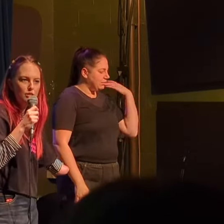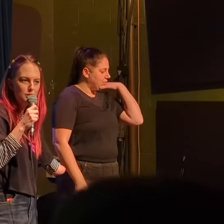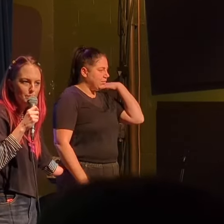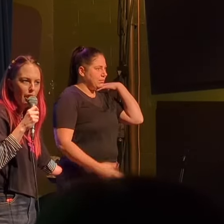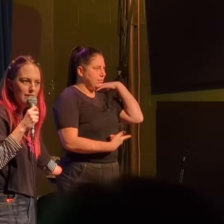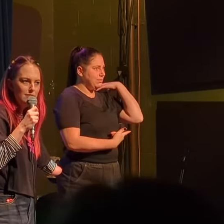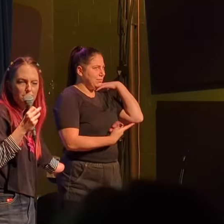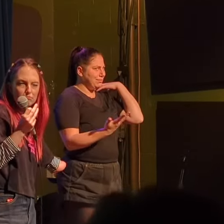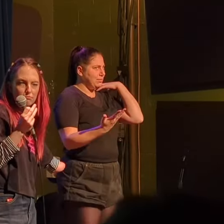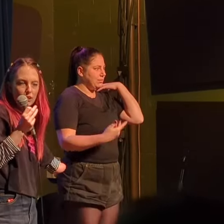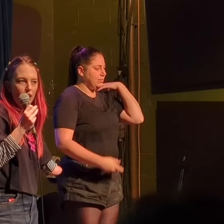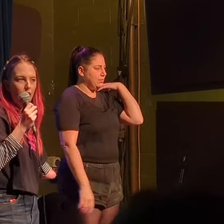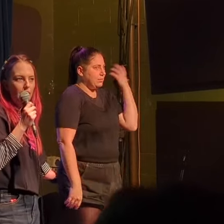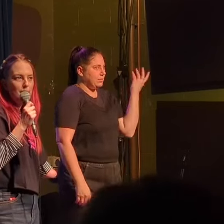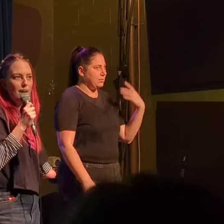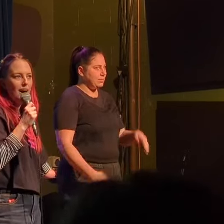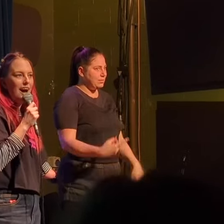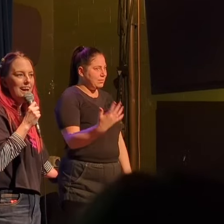Use your brain.